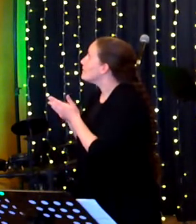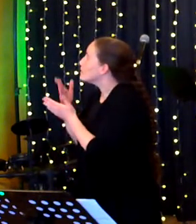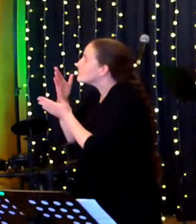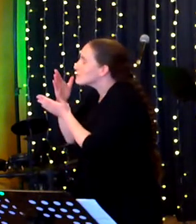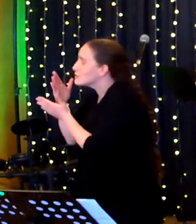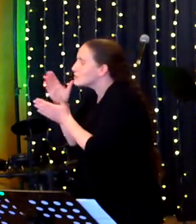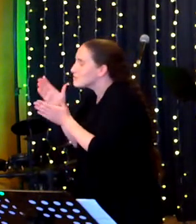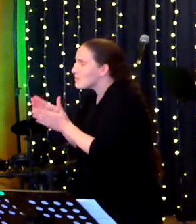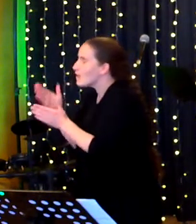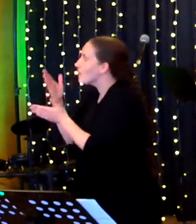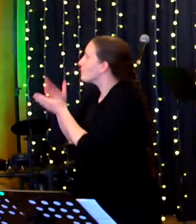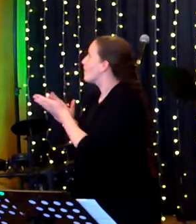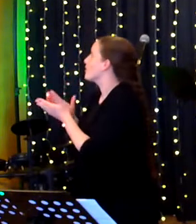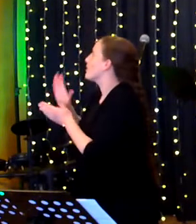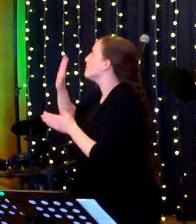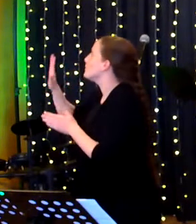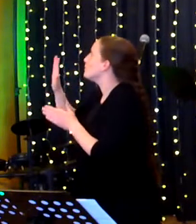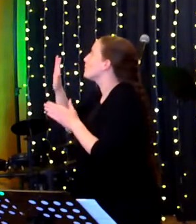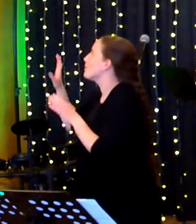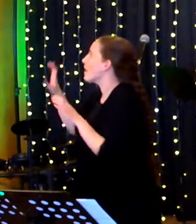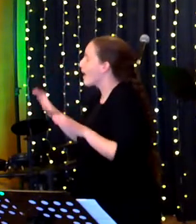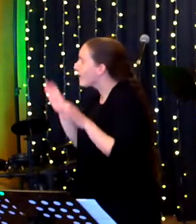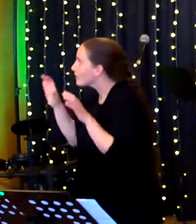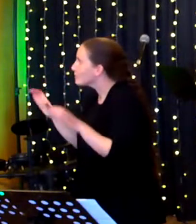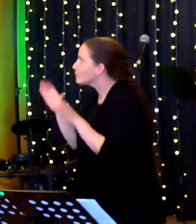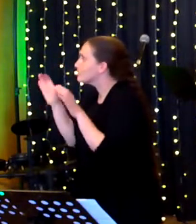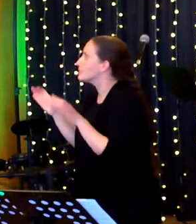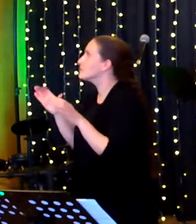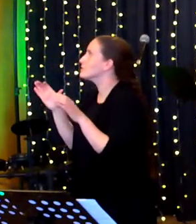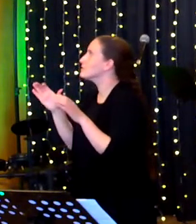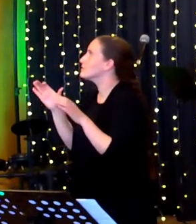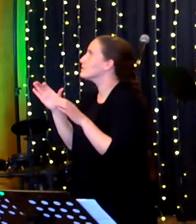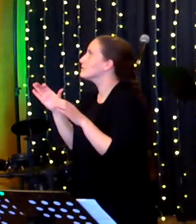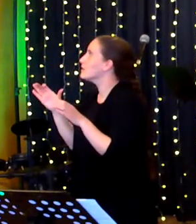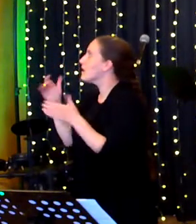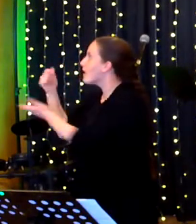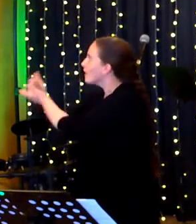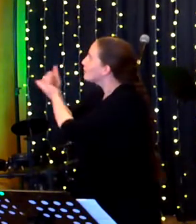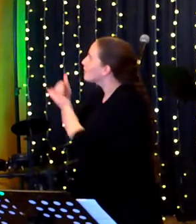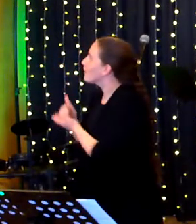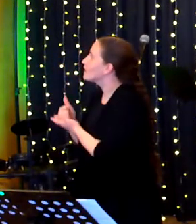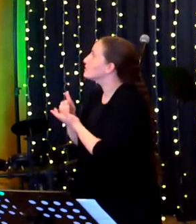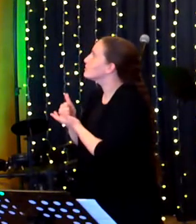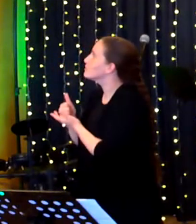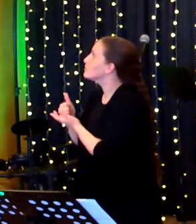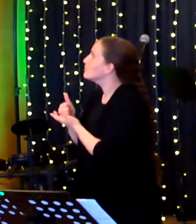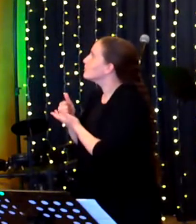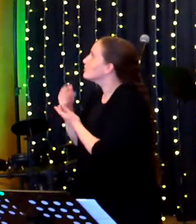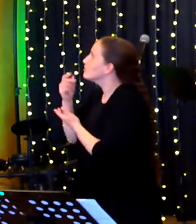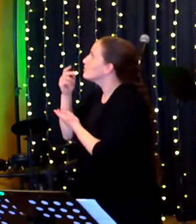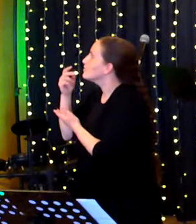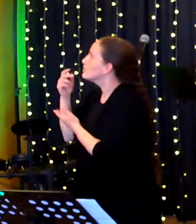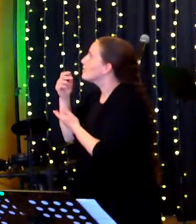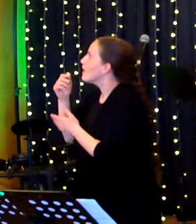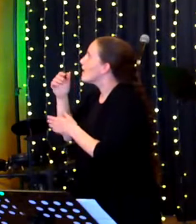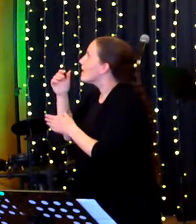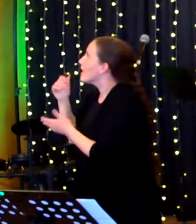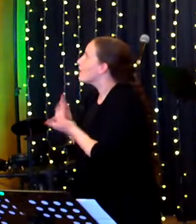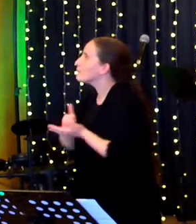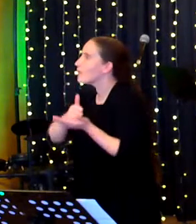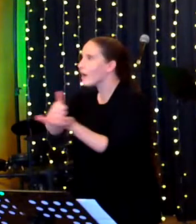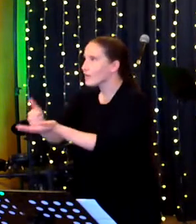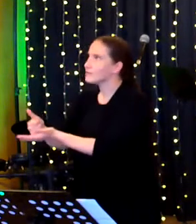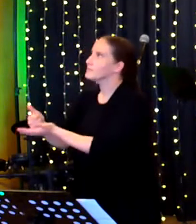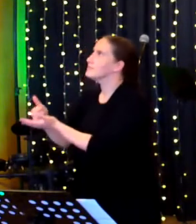would be revealed to those who really have never known or believed. Draw them near to you today and help